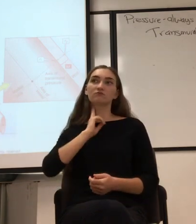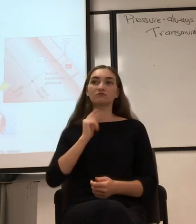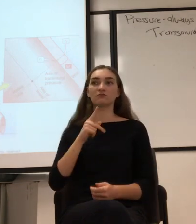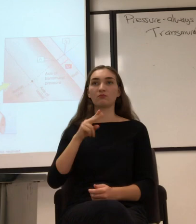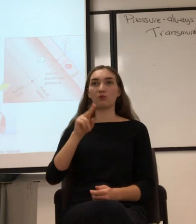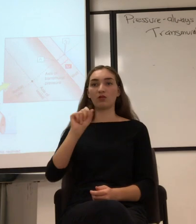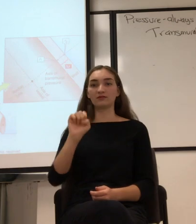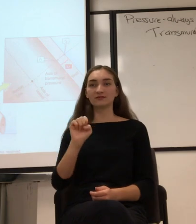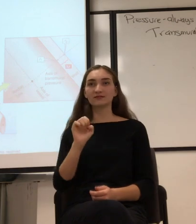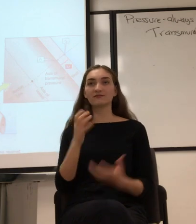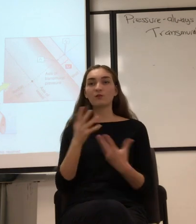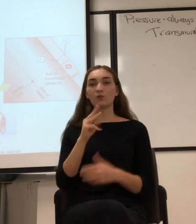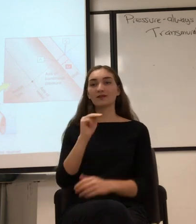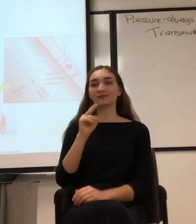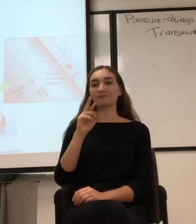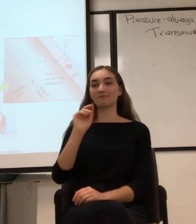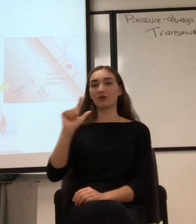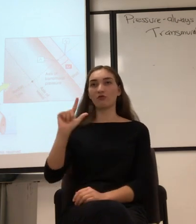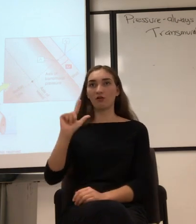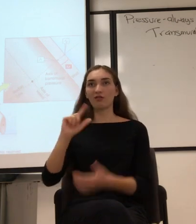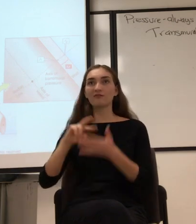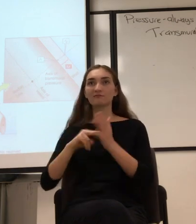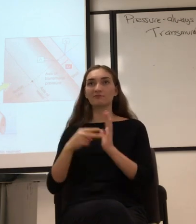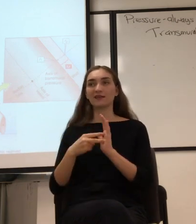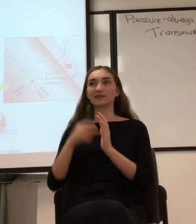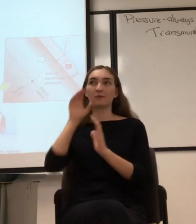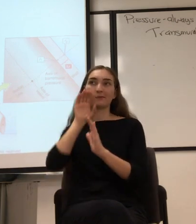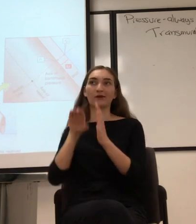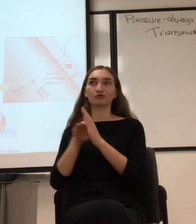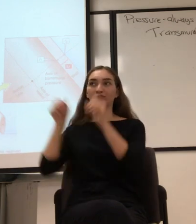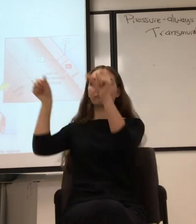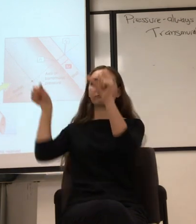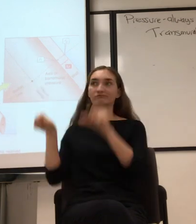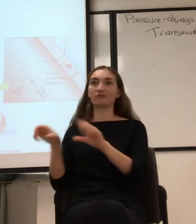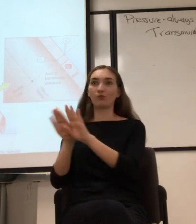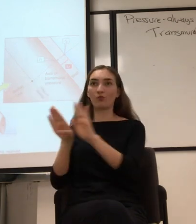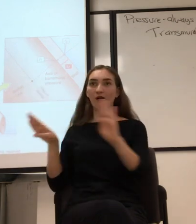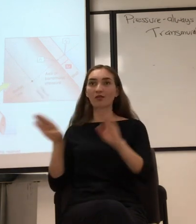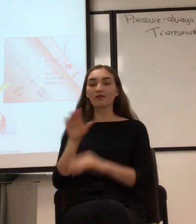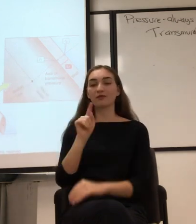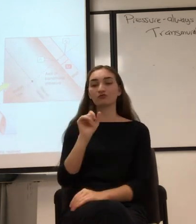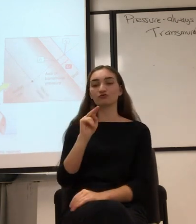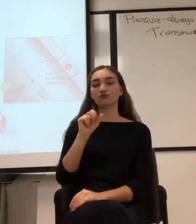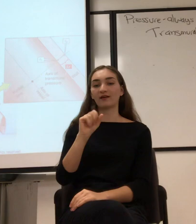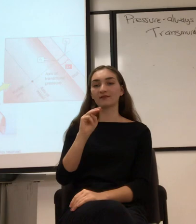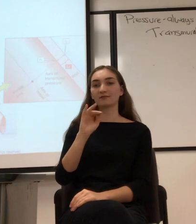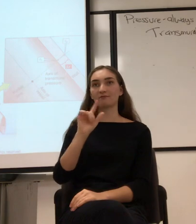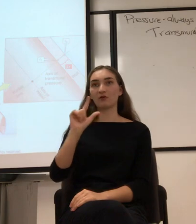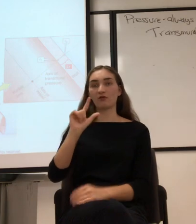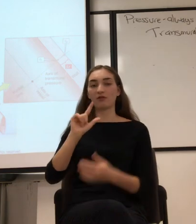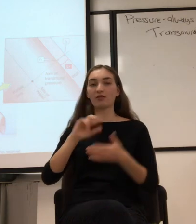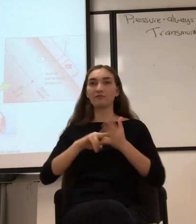What's a mural? You need something to hang on the wall. So transmural means across the vessel wall.